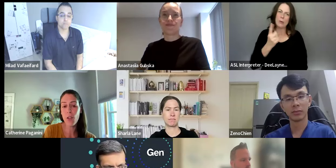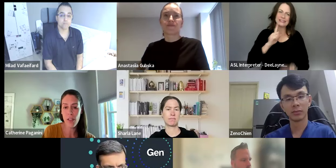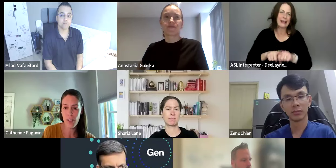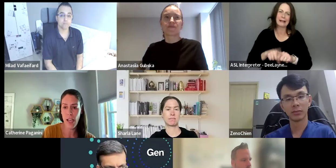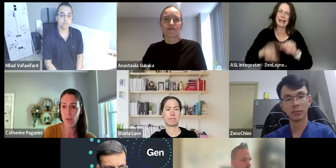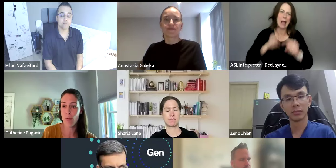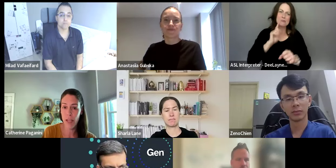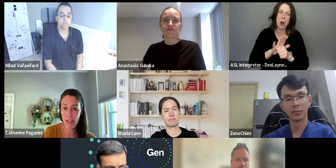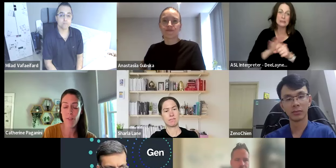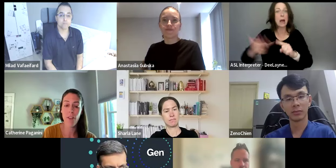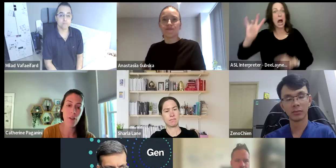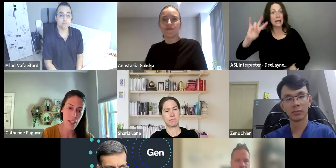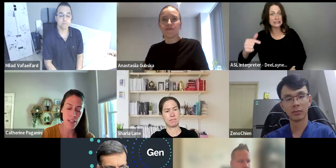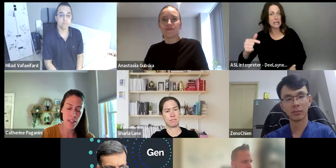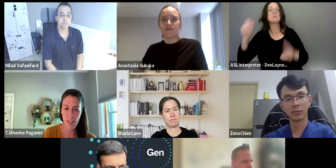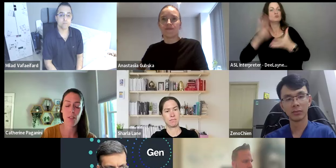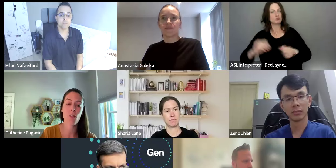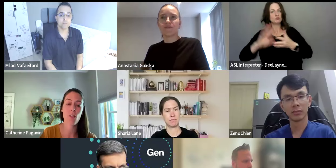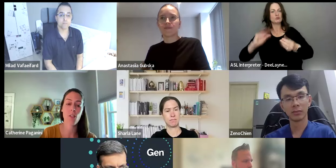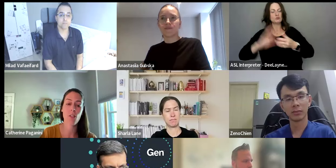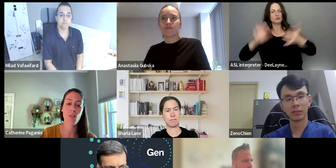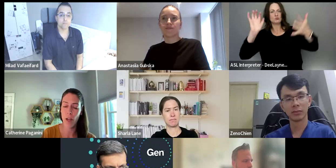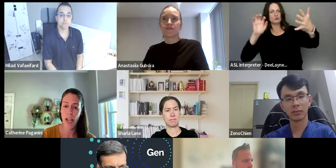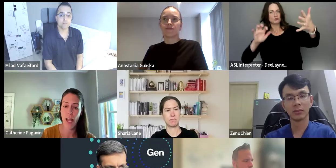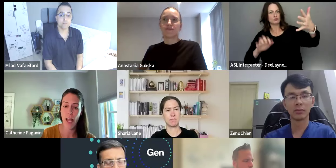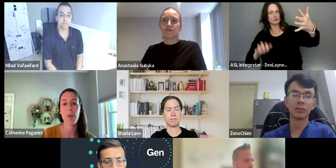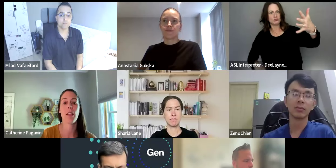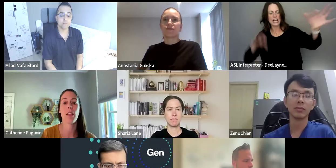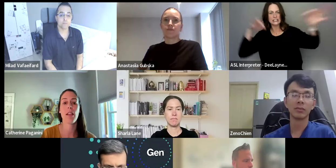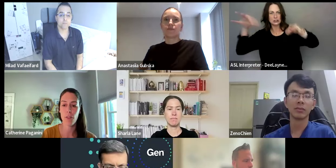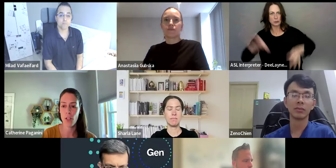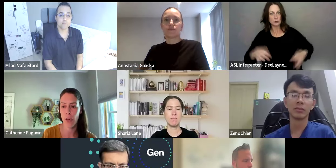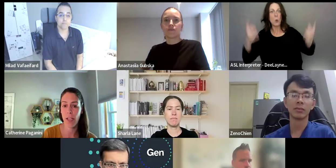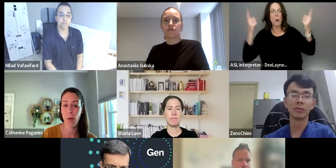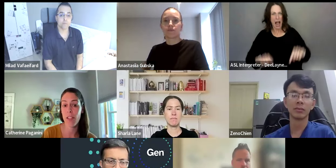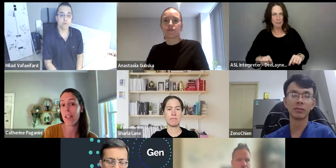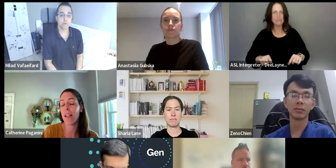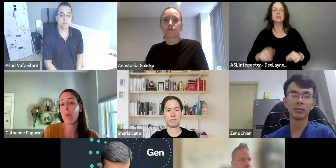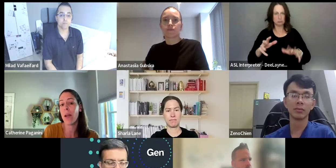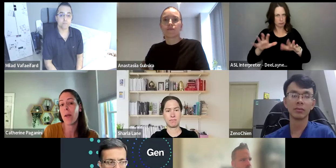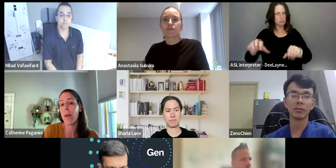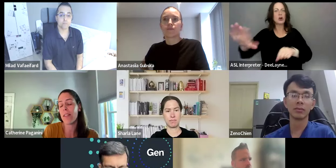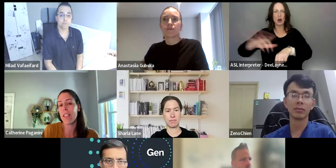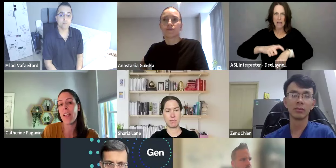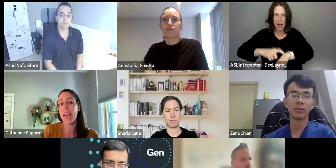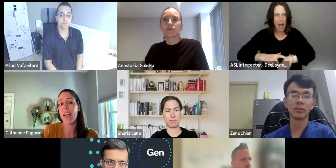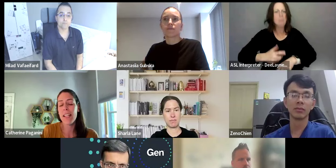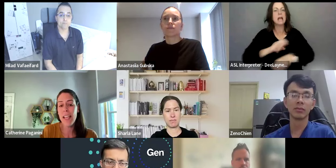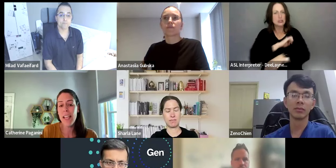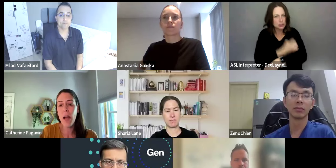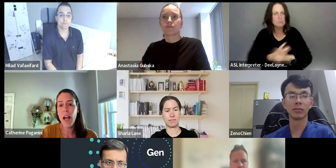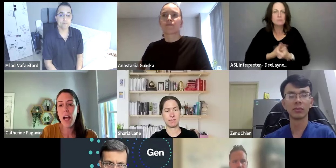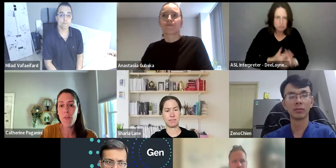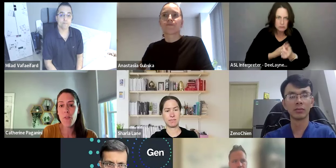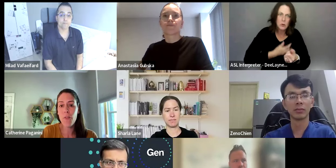have Anastasia, who took the time to write a very detailed description of what happened and how frustrating it was. And what I always